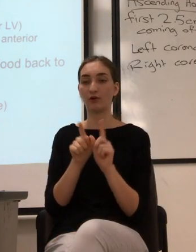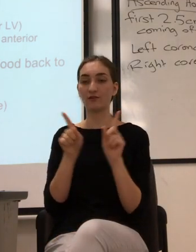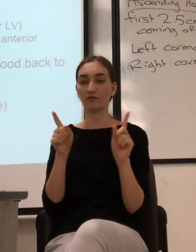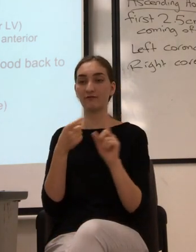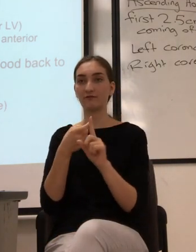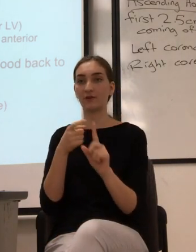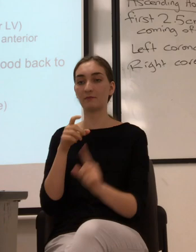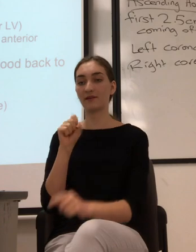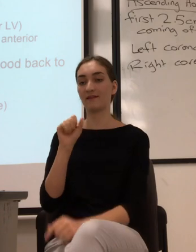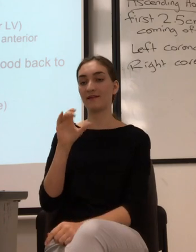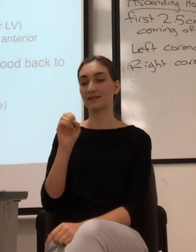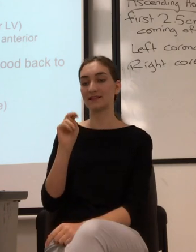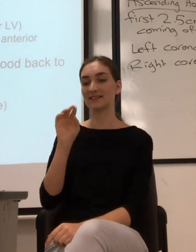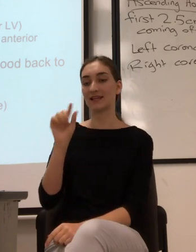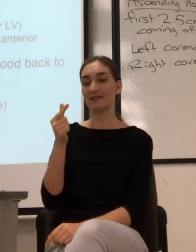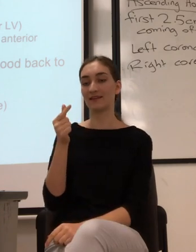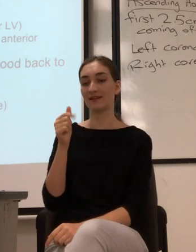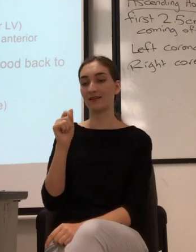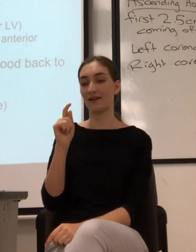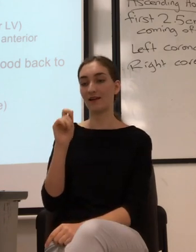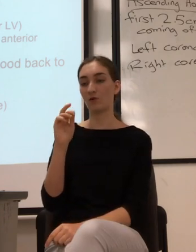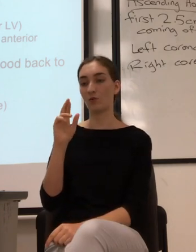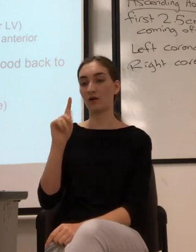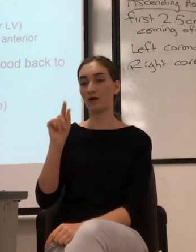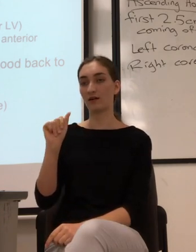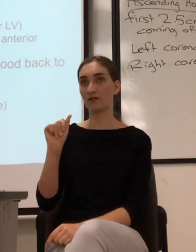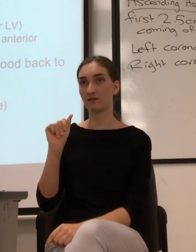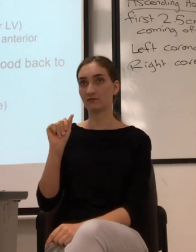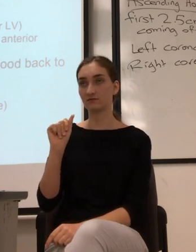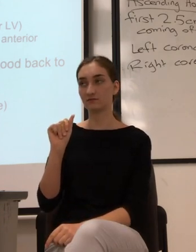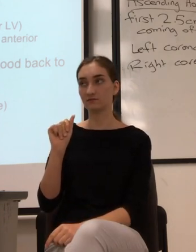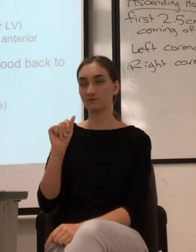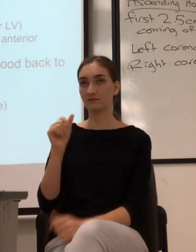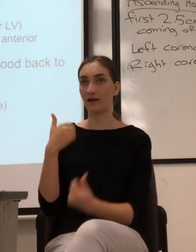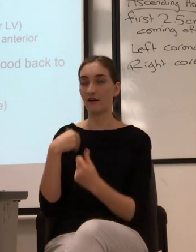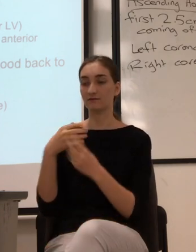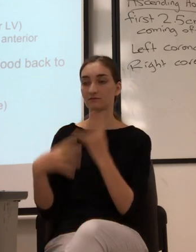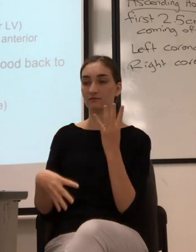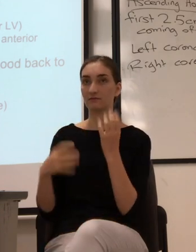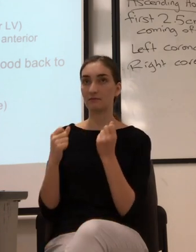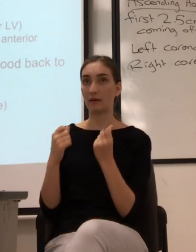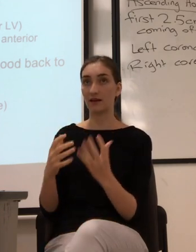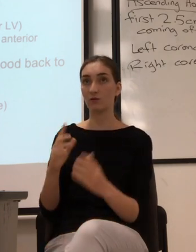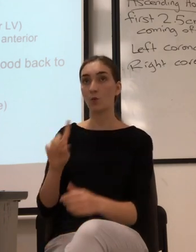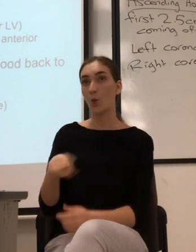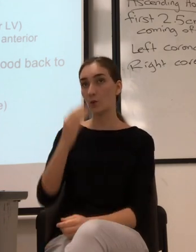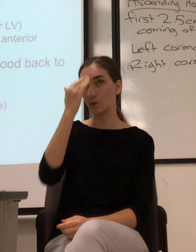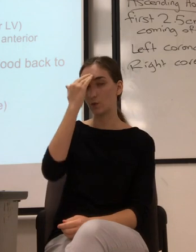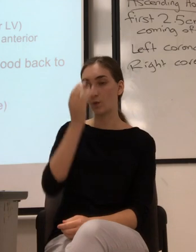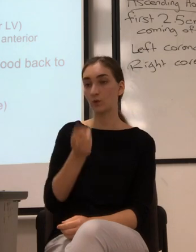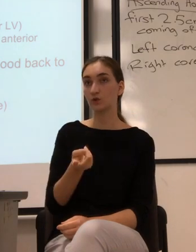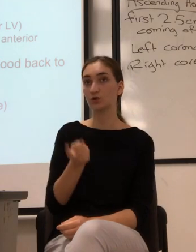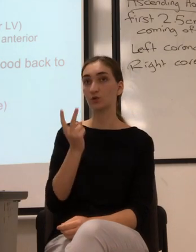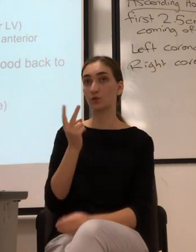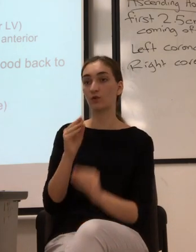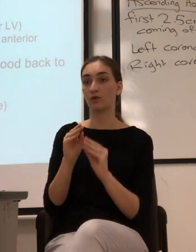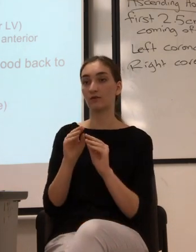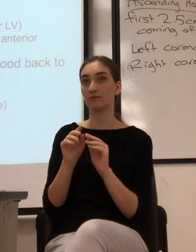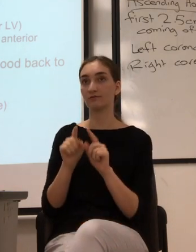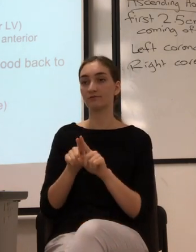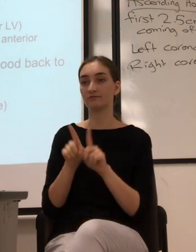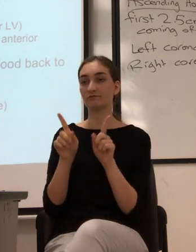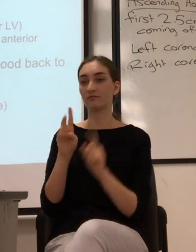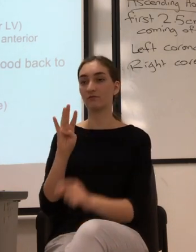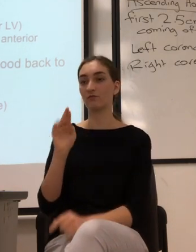First one's off there. So there are many. I only want you to know two branches of the